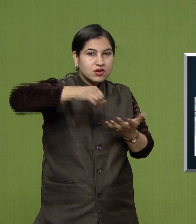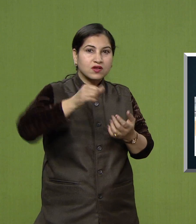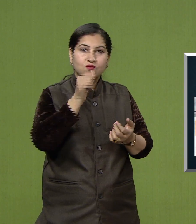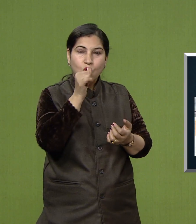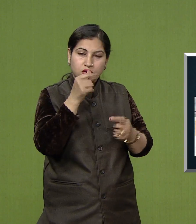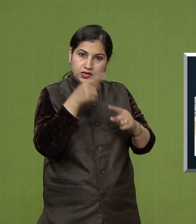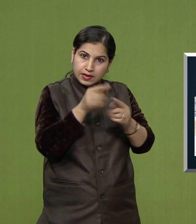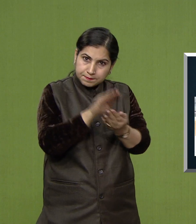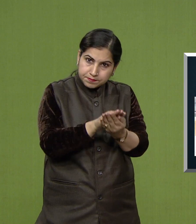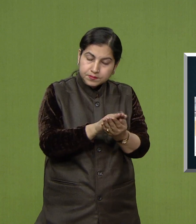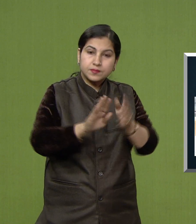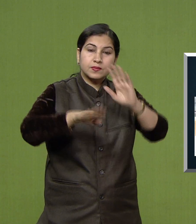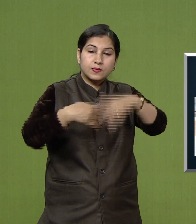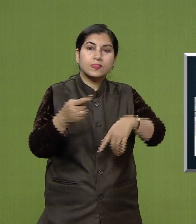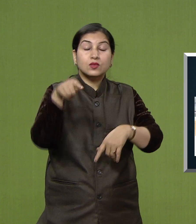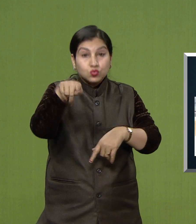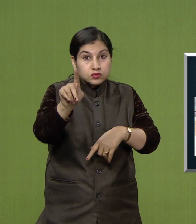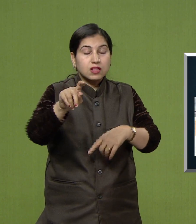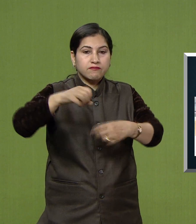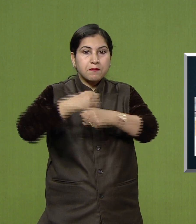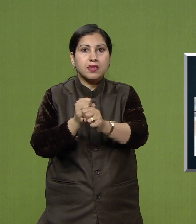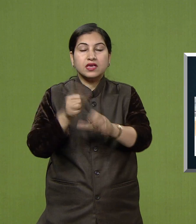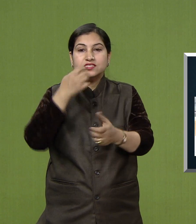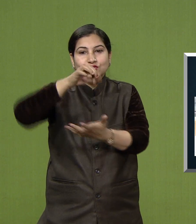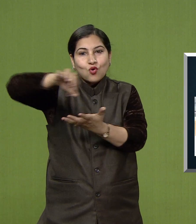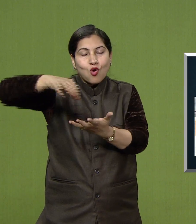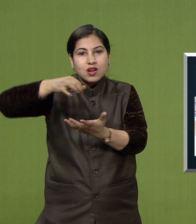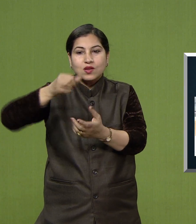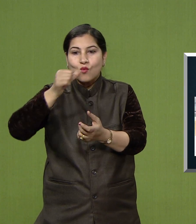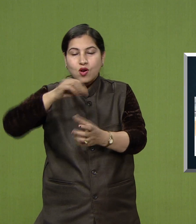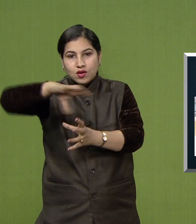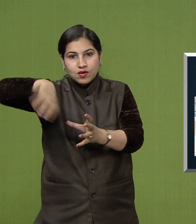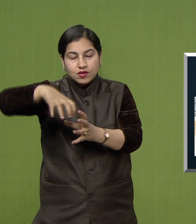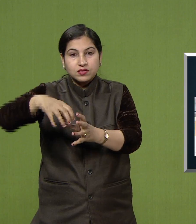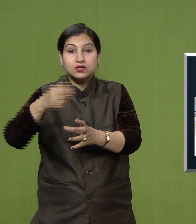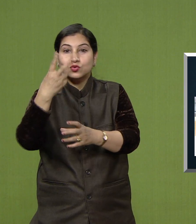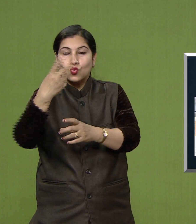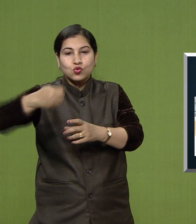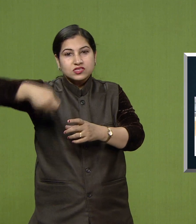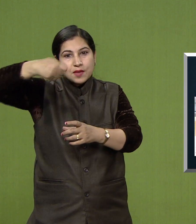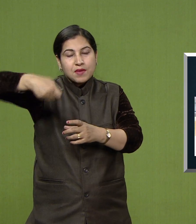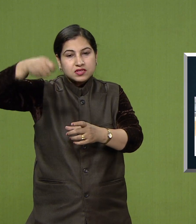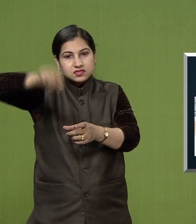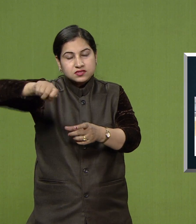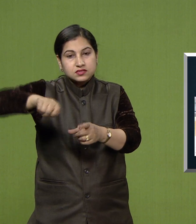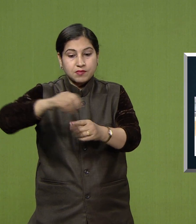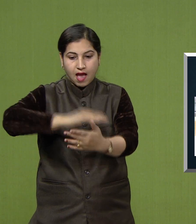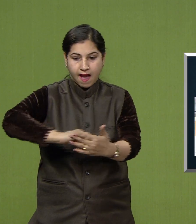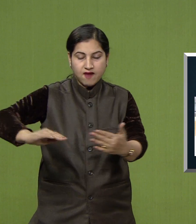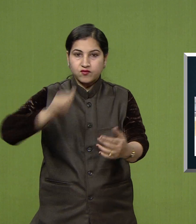should soak in salt water. You can prepare salt solution for adding 2 tablespoons of salt plus half